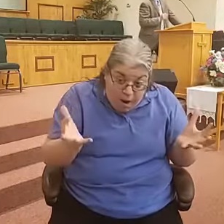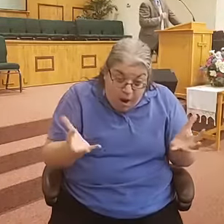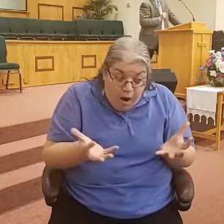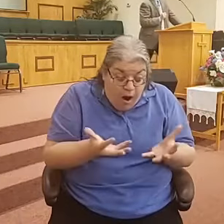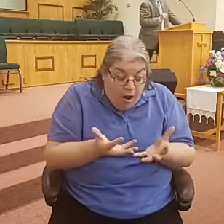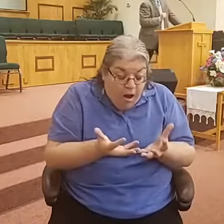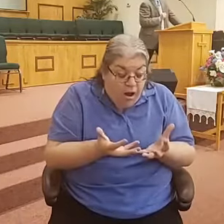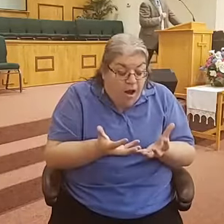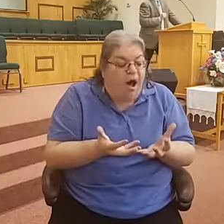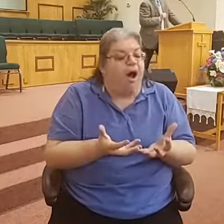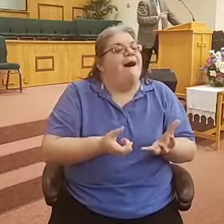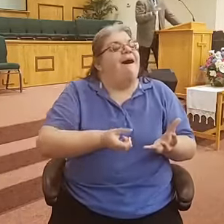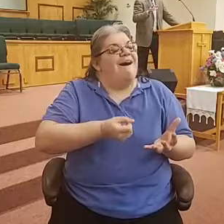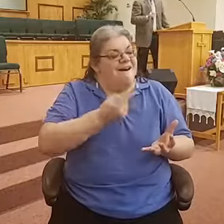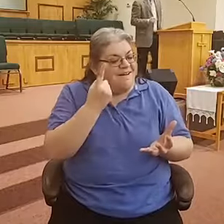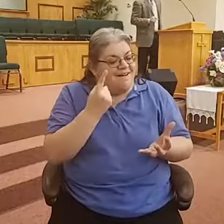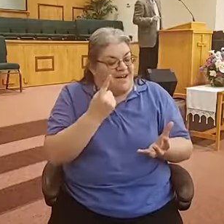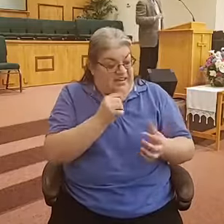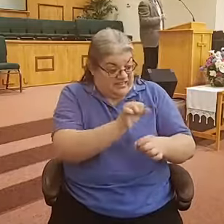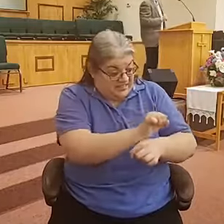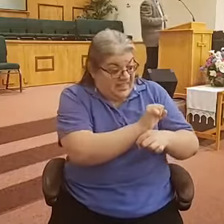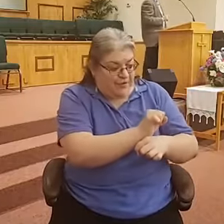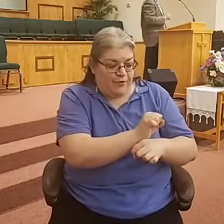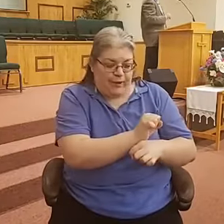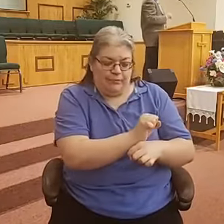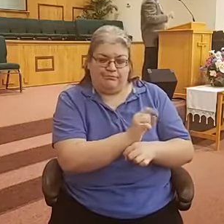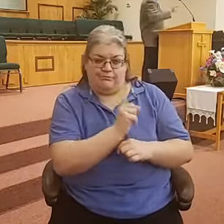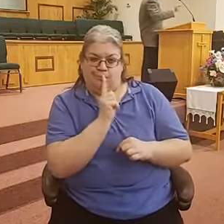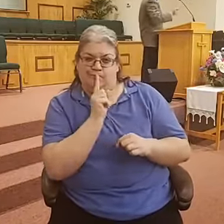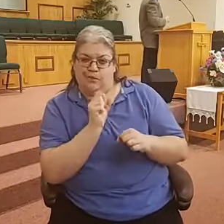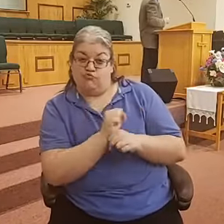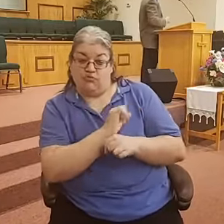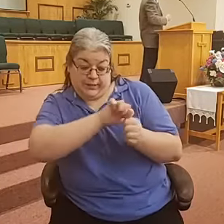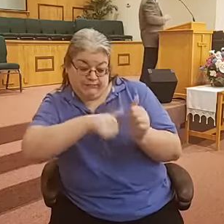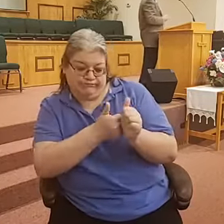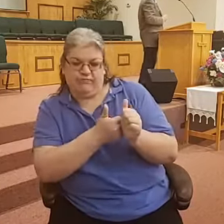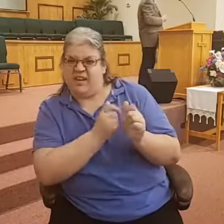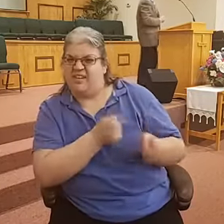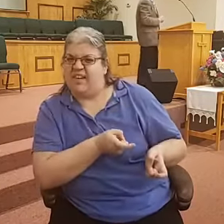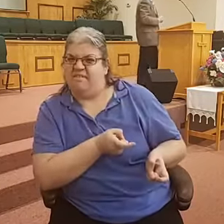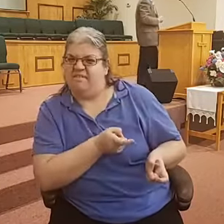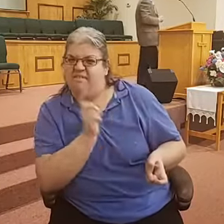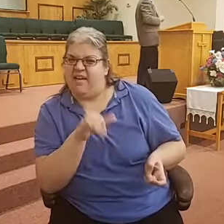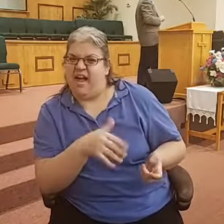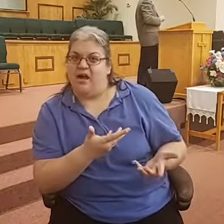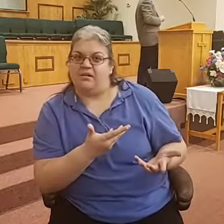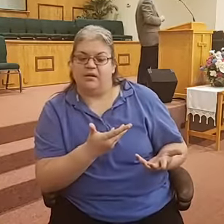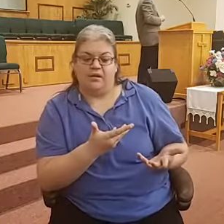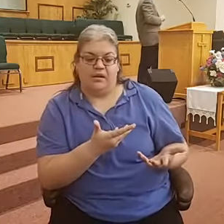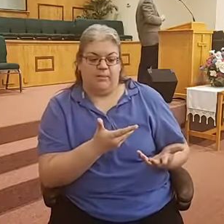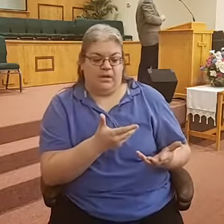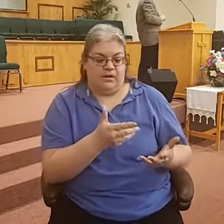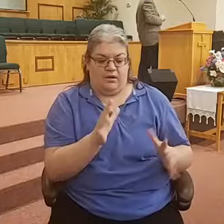a gift. We can see that being thrown in jail was a gift.